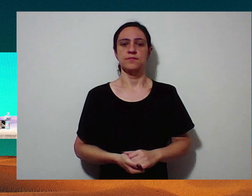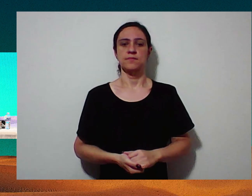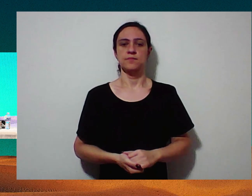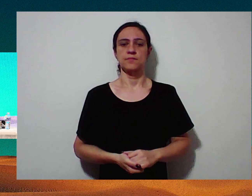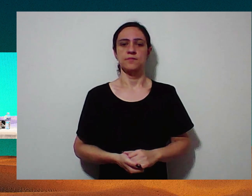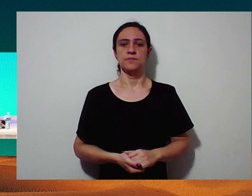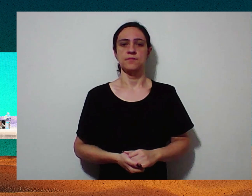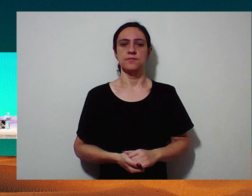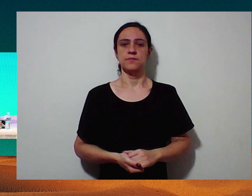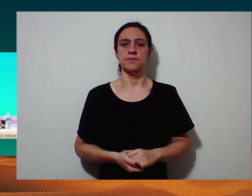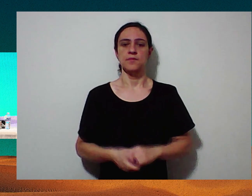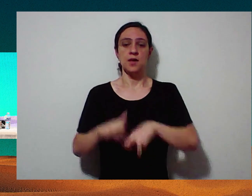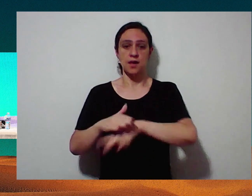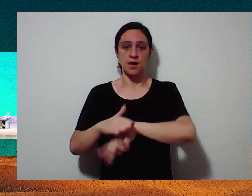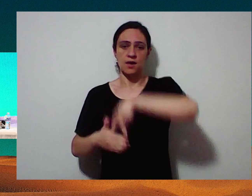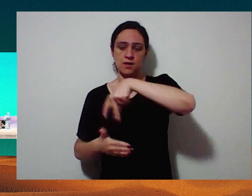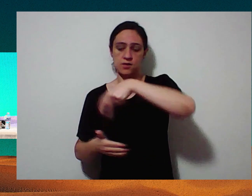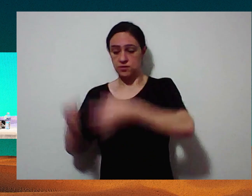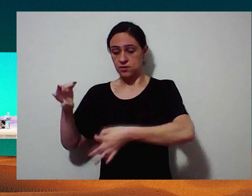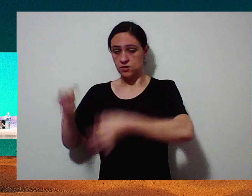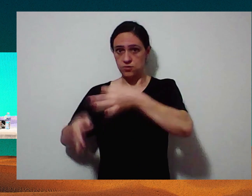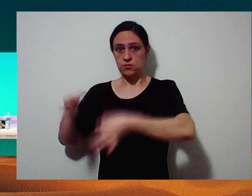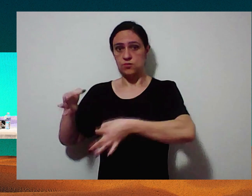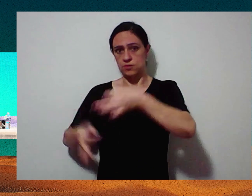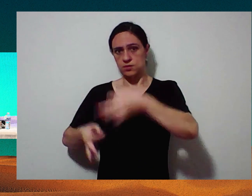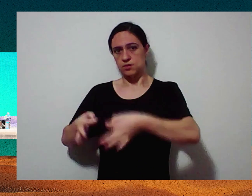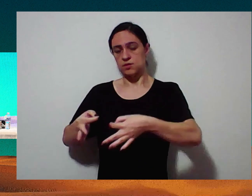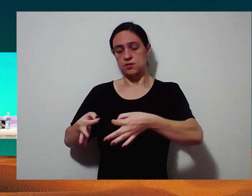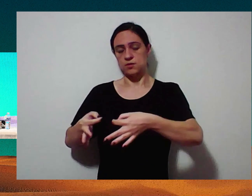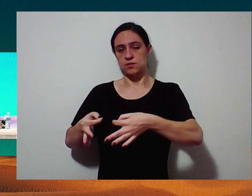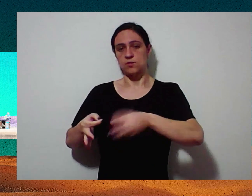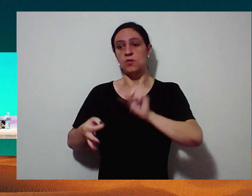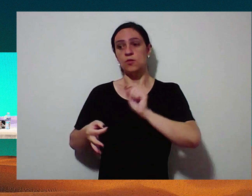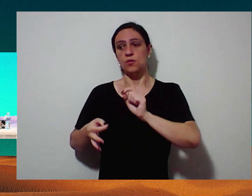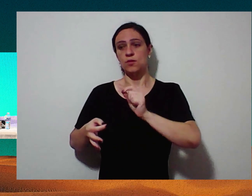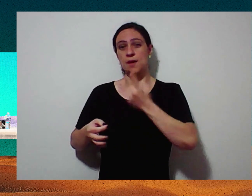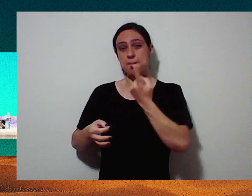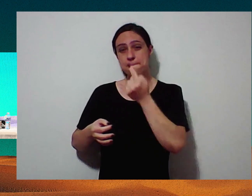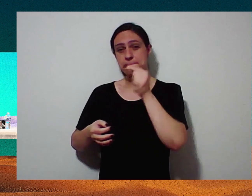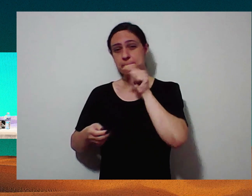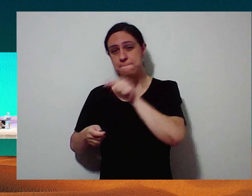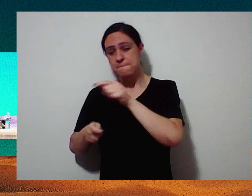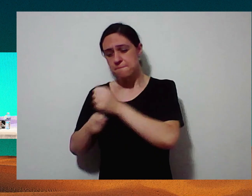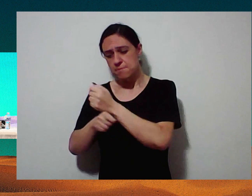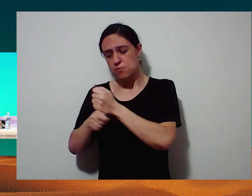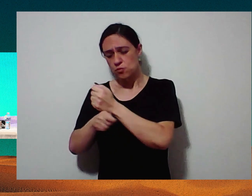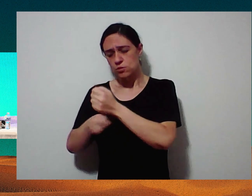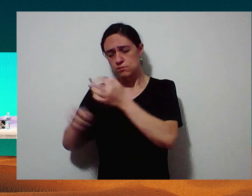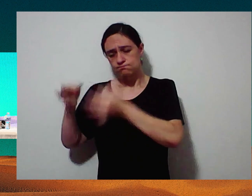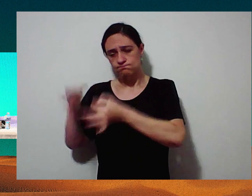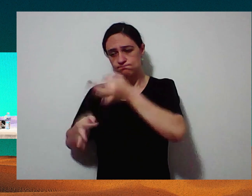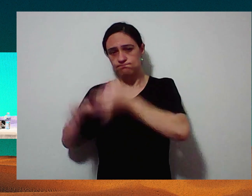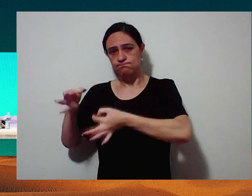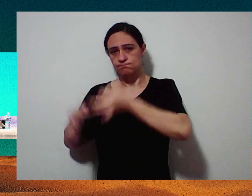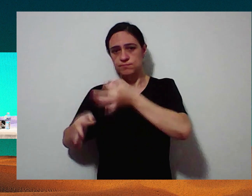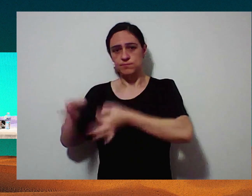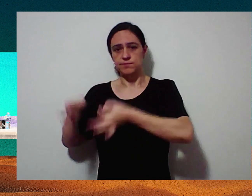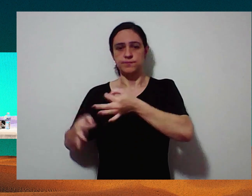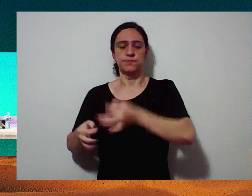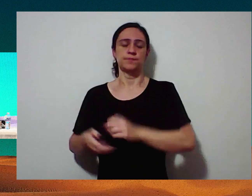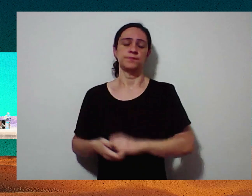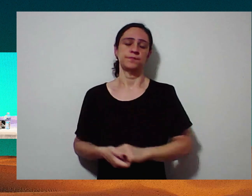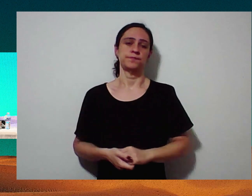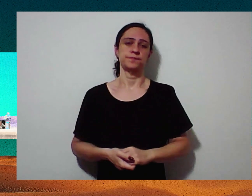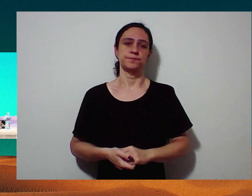of condemnation, provavelmente você ficará durante 1000 anos ainda em juízo. most likely you will remain through the